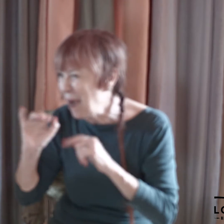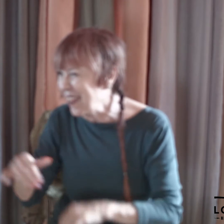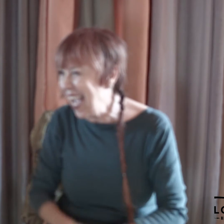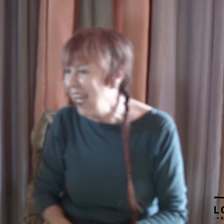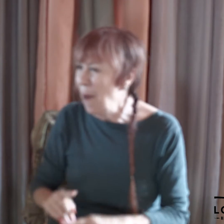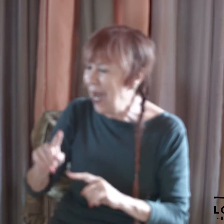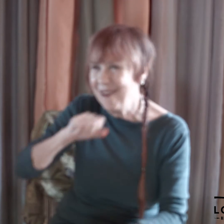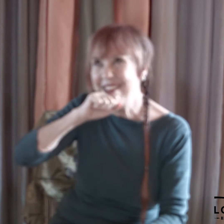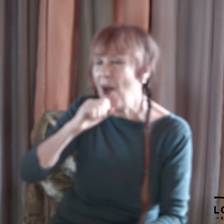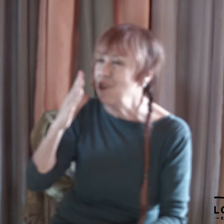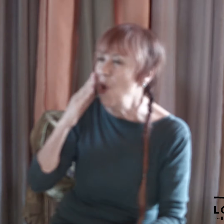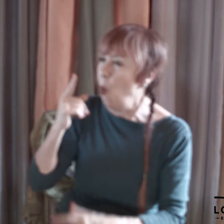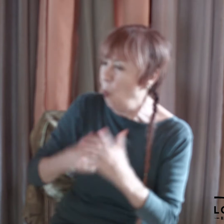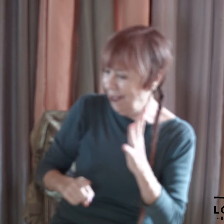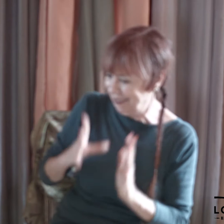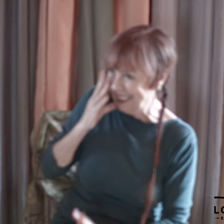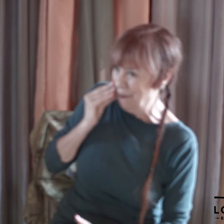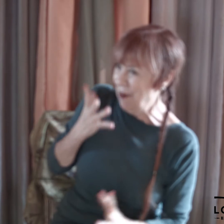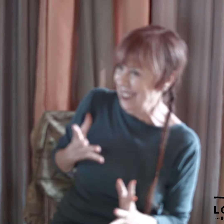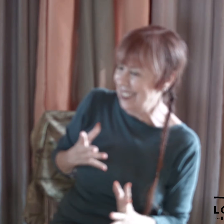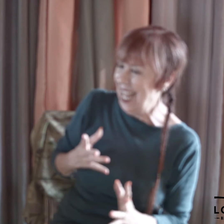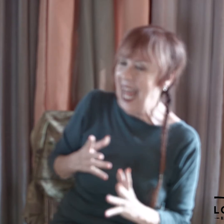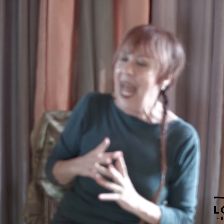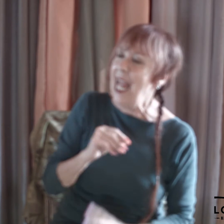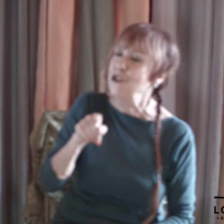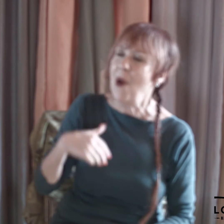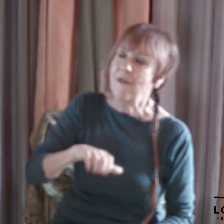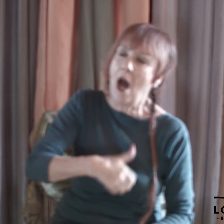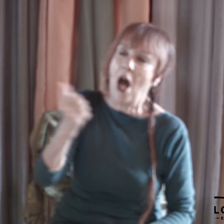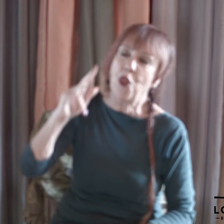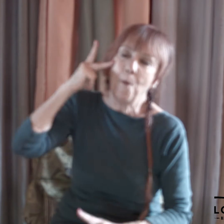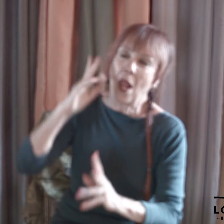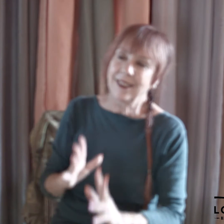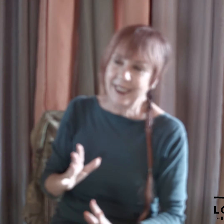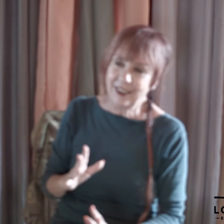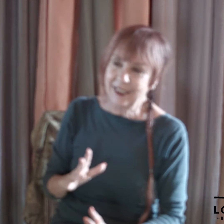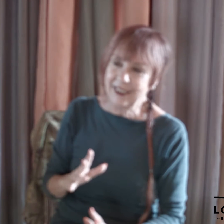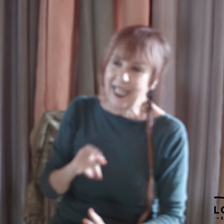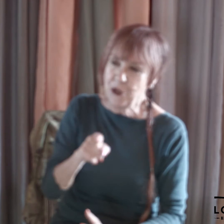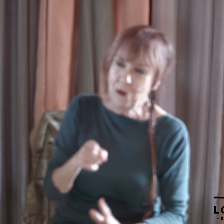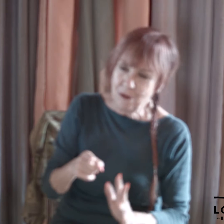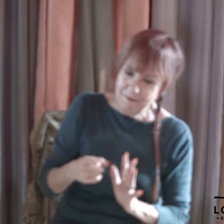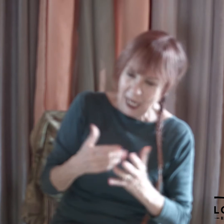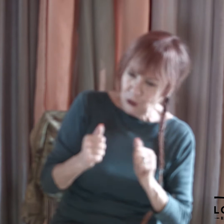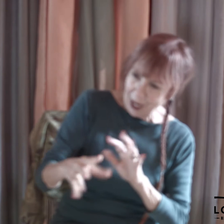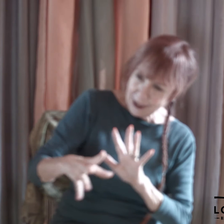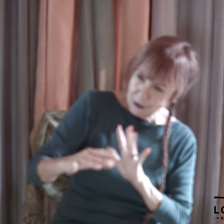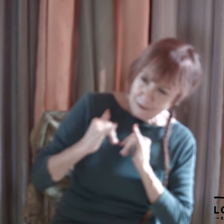know, what was it like? And are there figures in politics that you might model yourself on